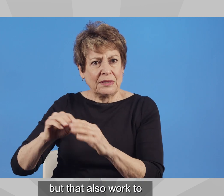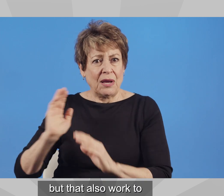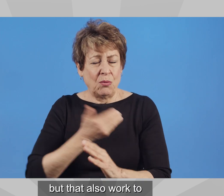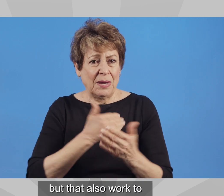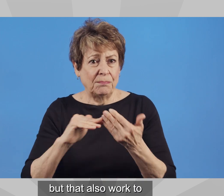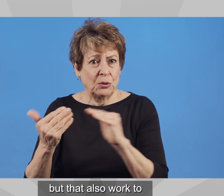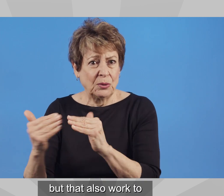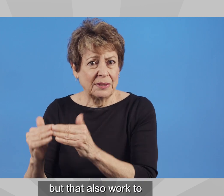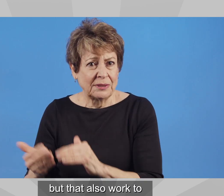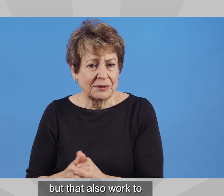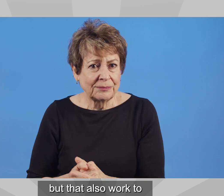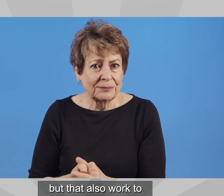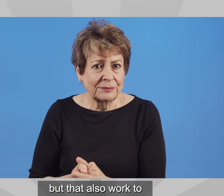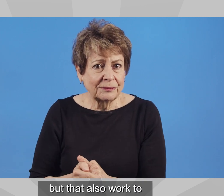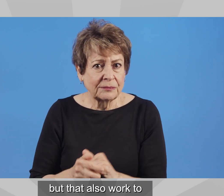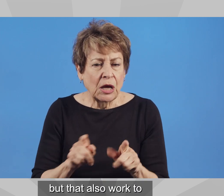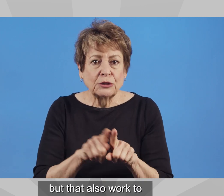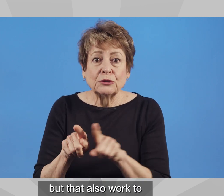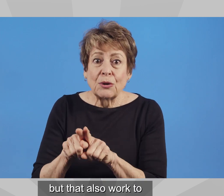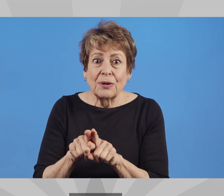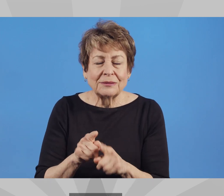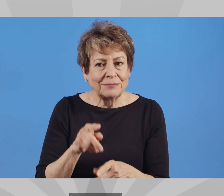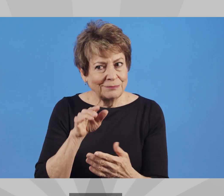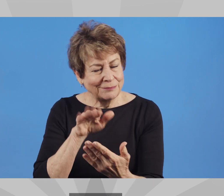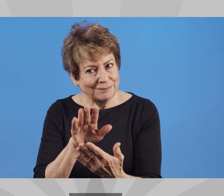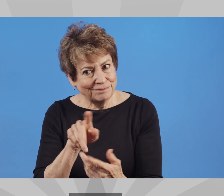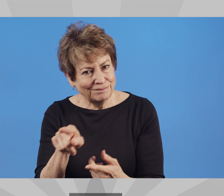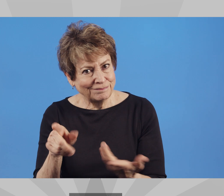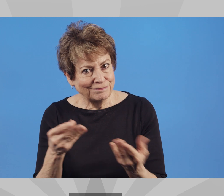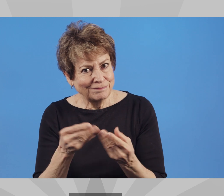also work to address homelessness.